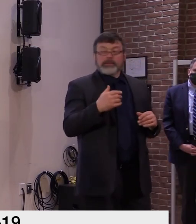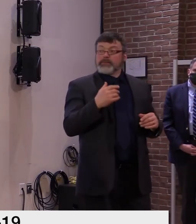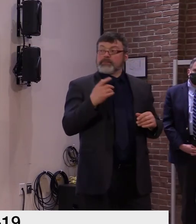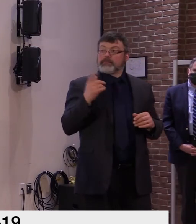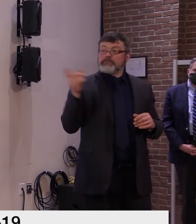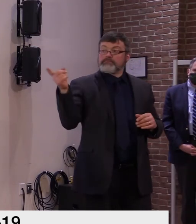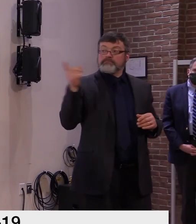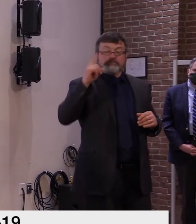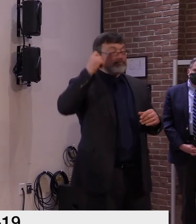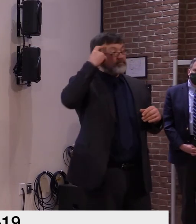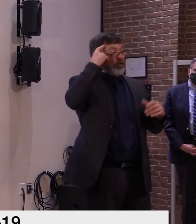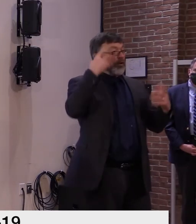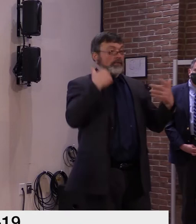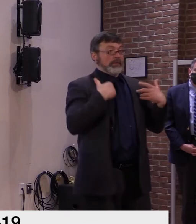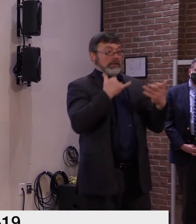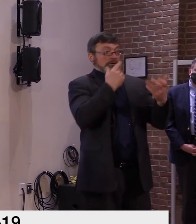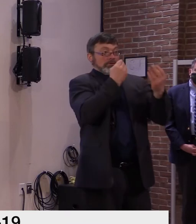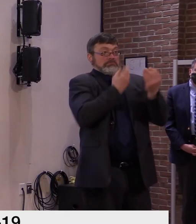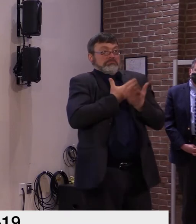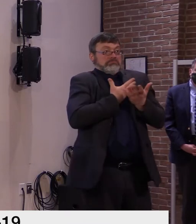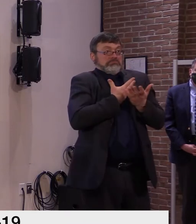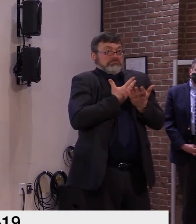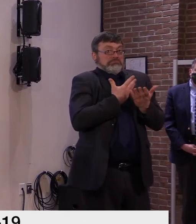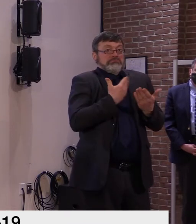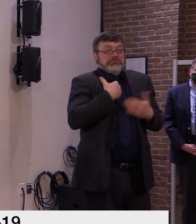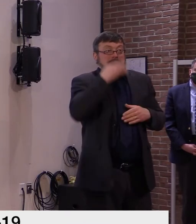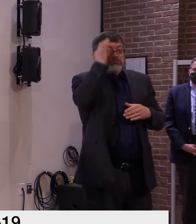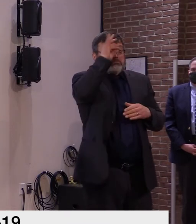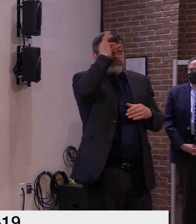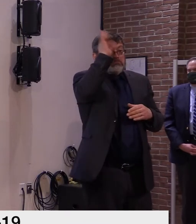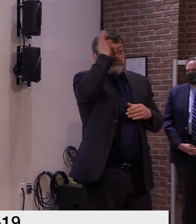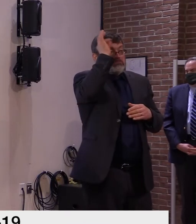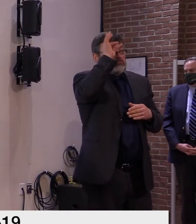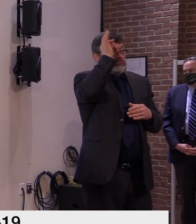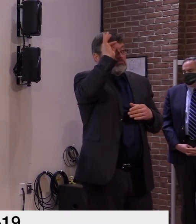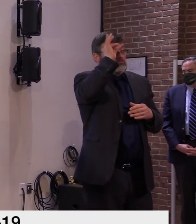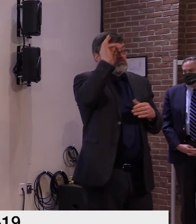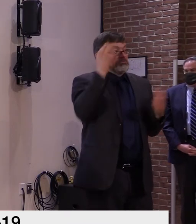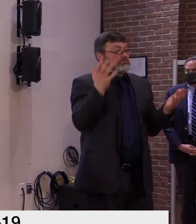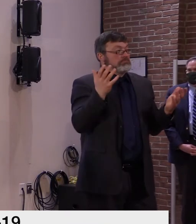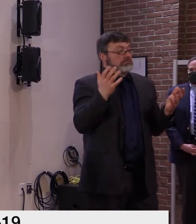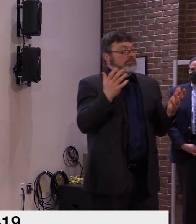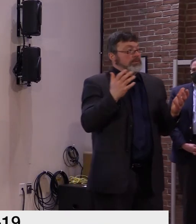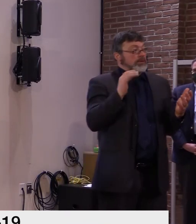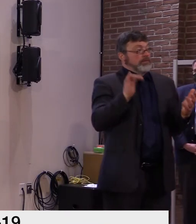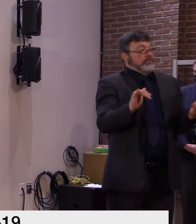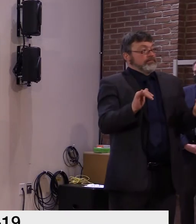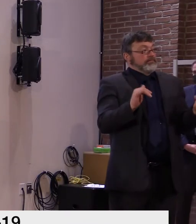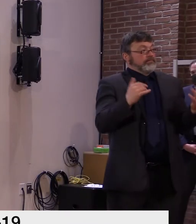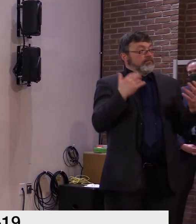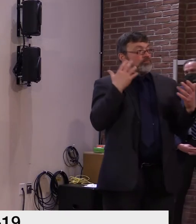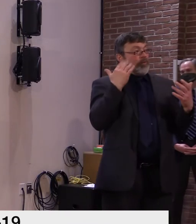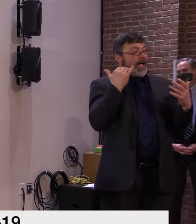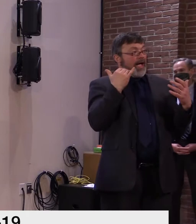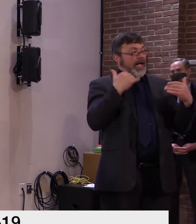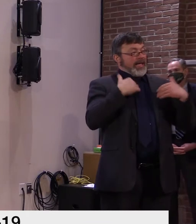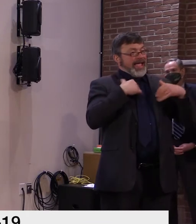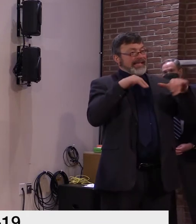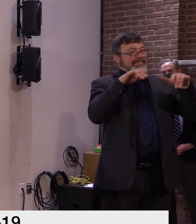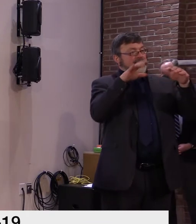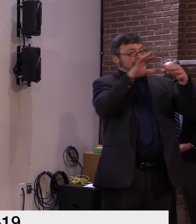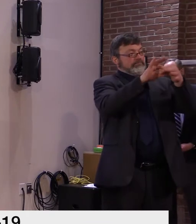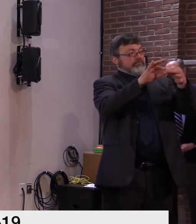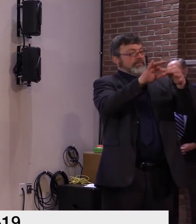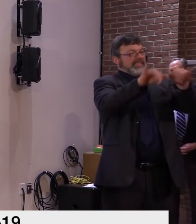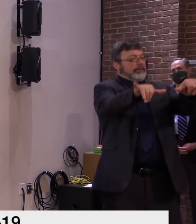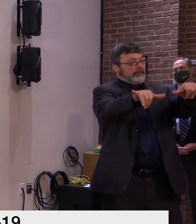again, this is why we keep talking about being vigilant and continuing to adhere to the guidance and why